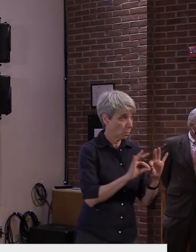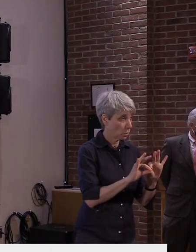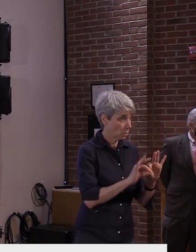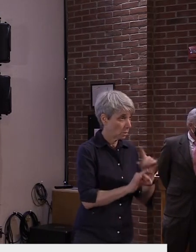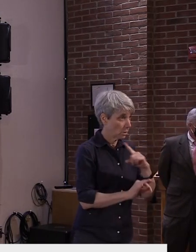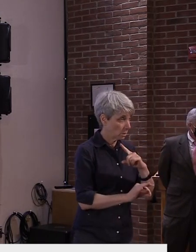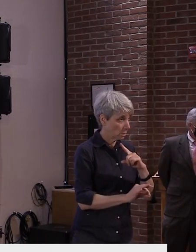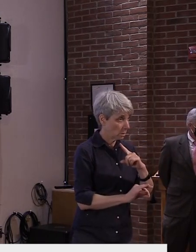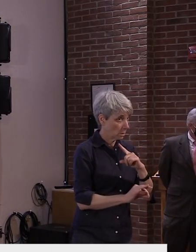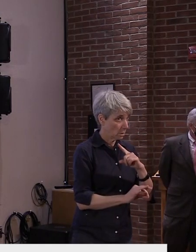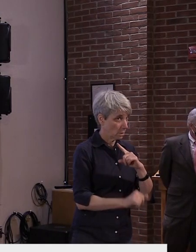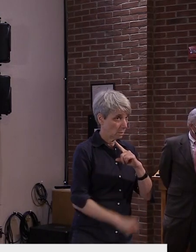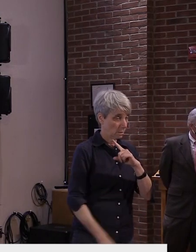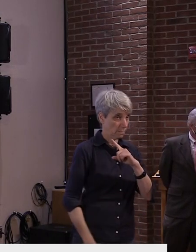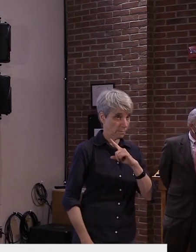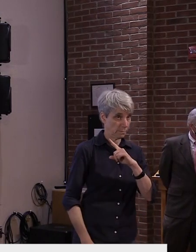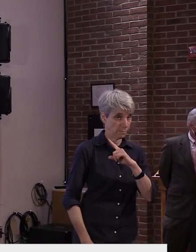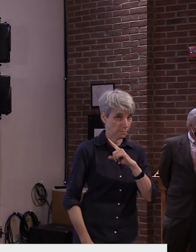discuss the